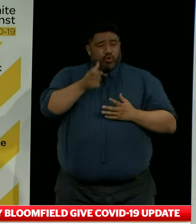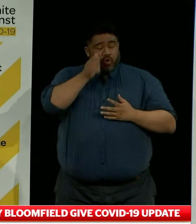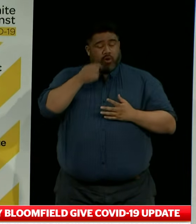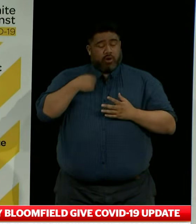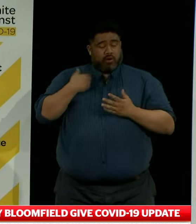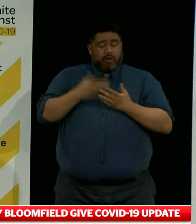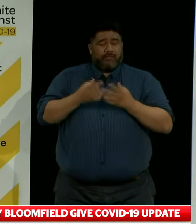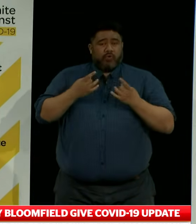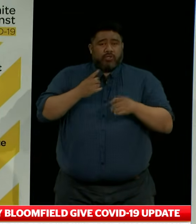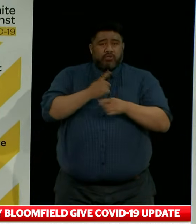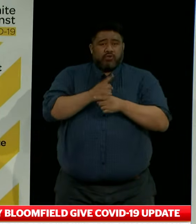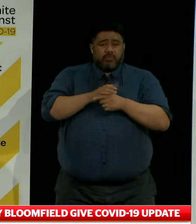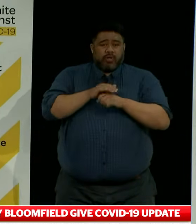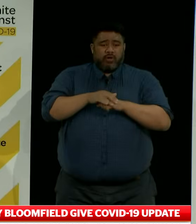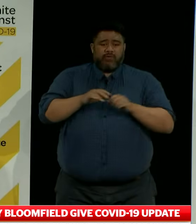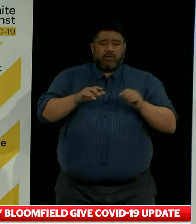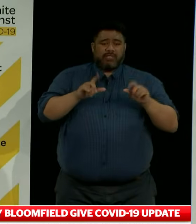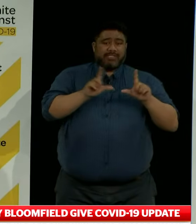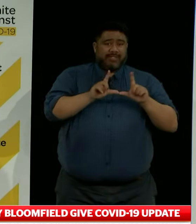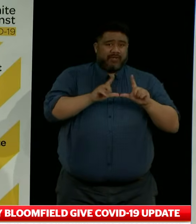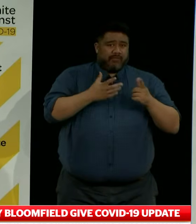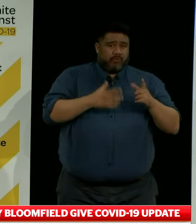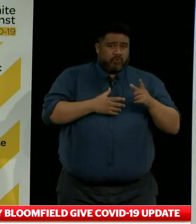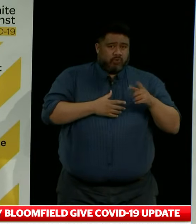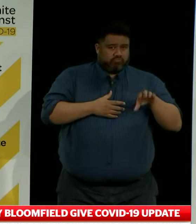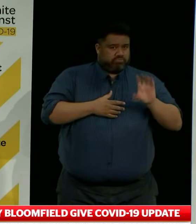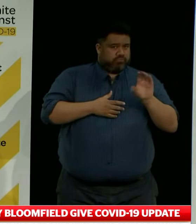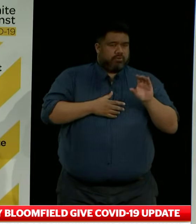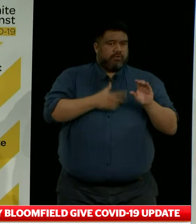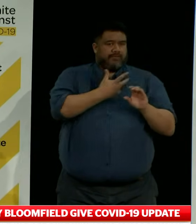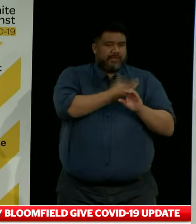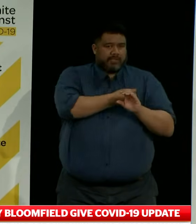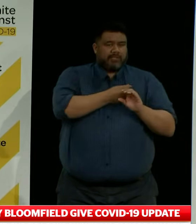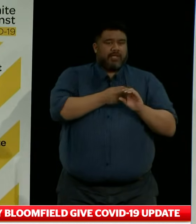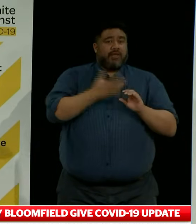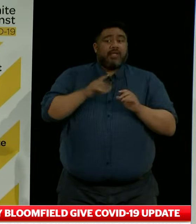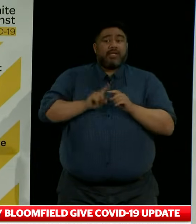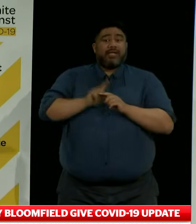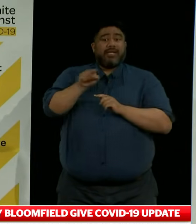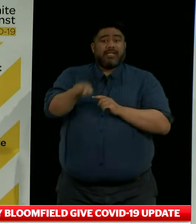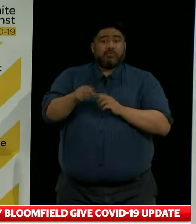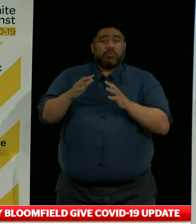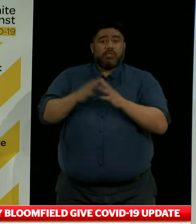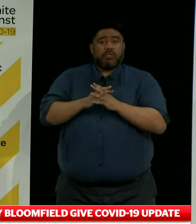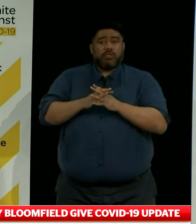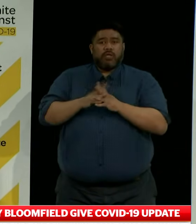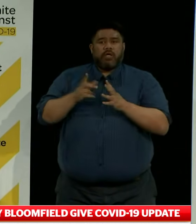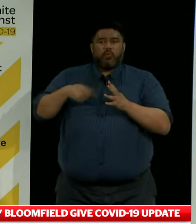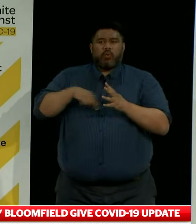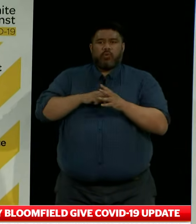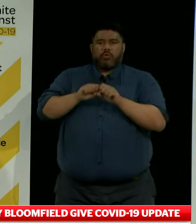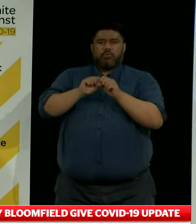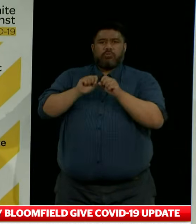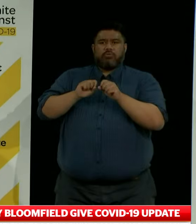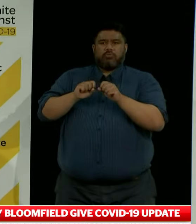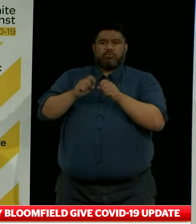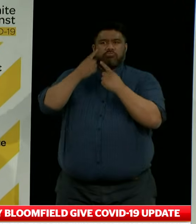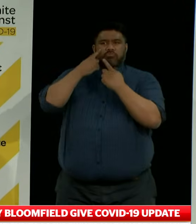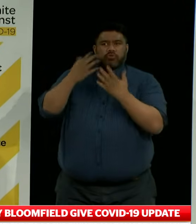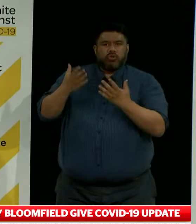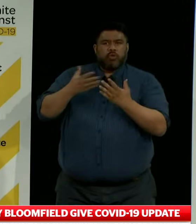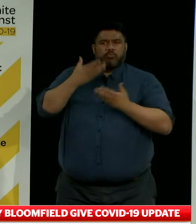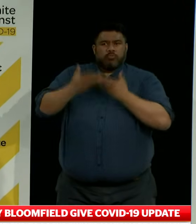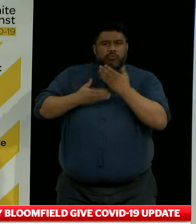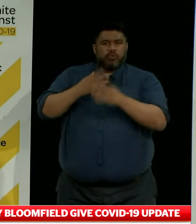bit more about vaccine certificates both this week, and then next week we'll be setting out what a framework for